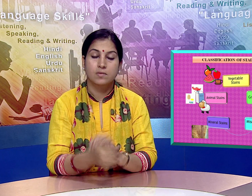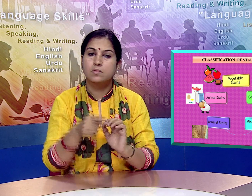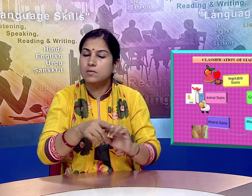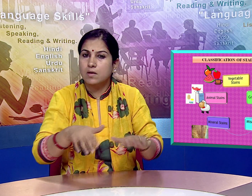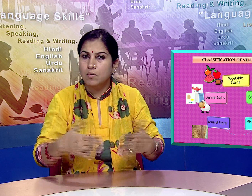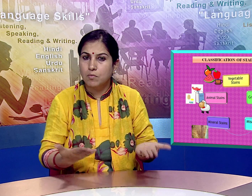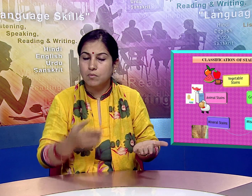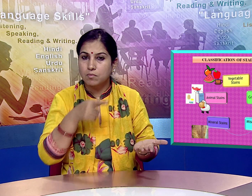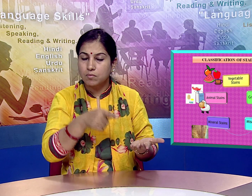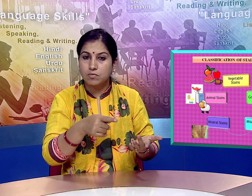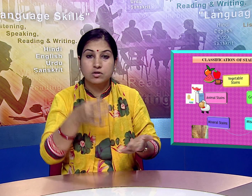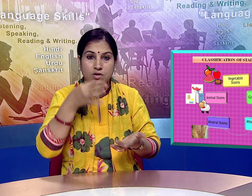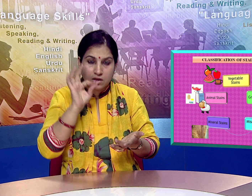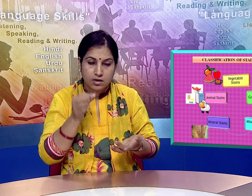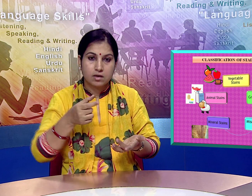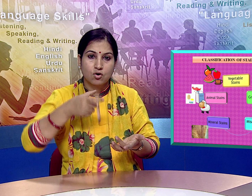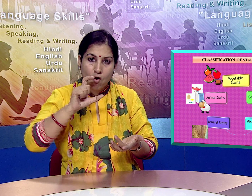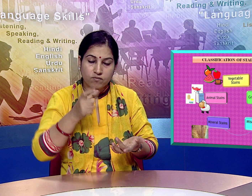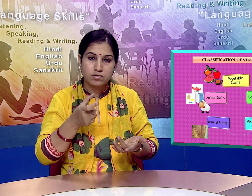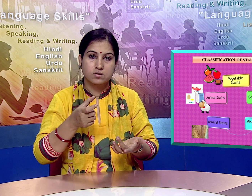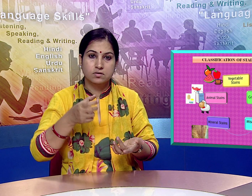that is tea, coffee, chocolate.